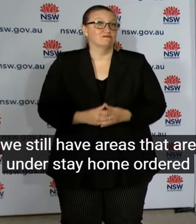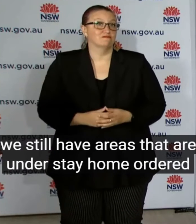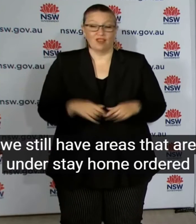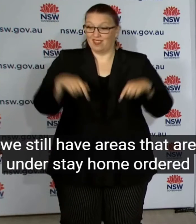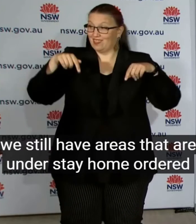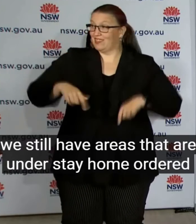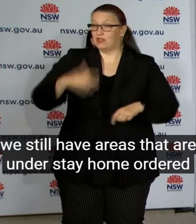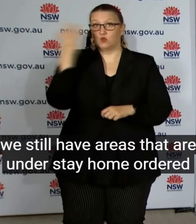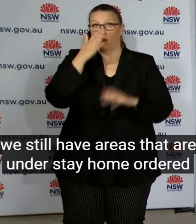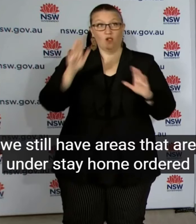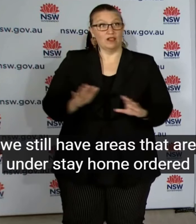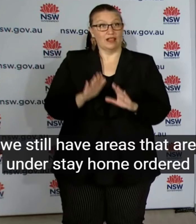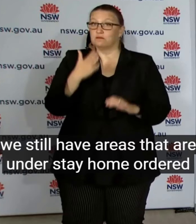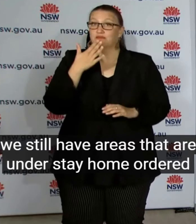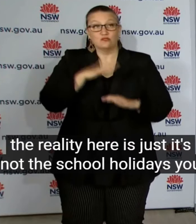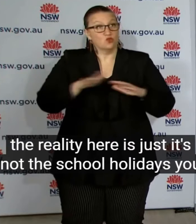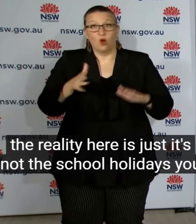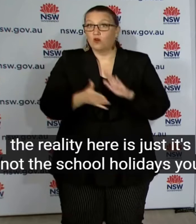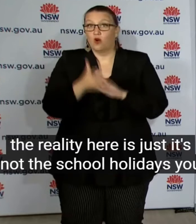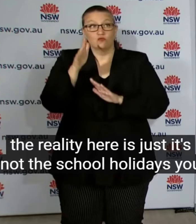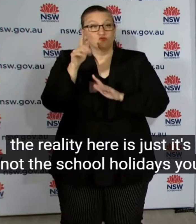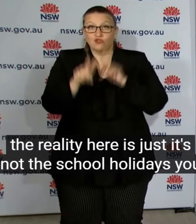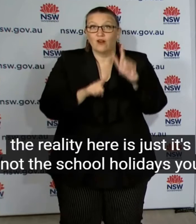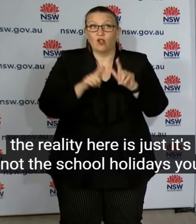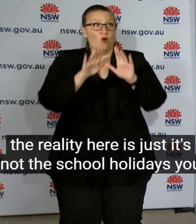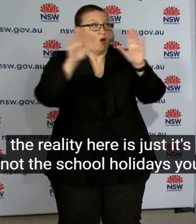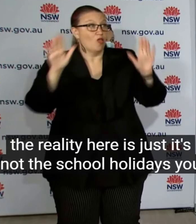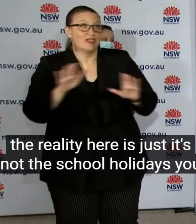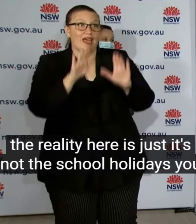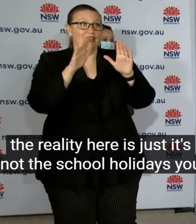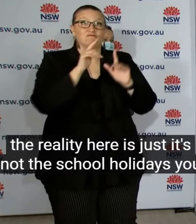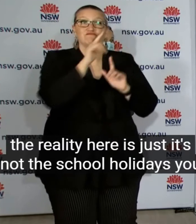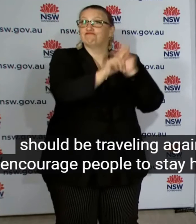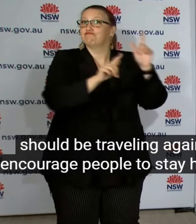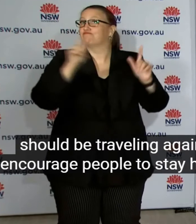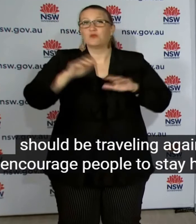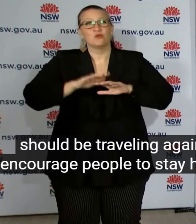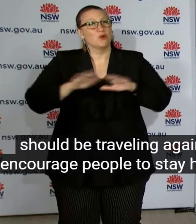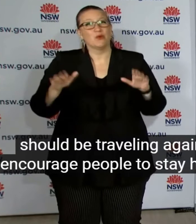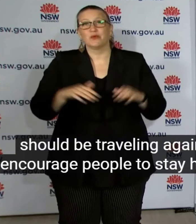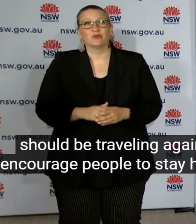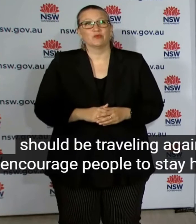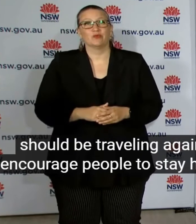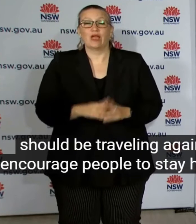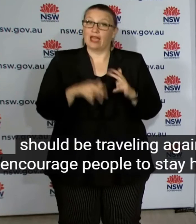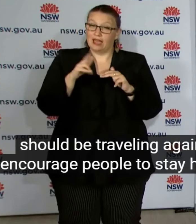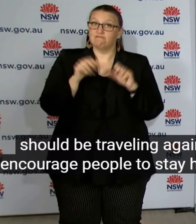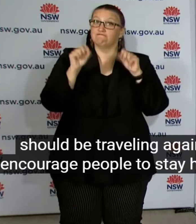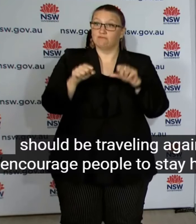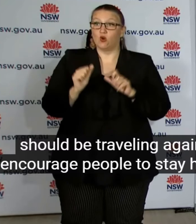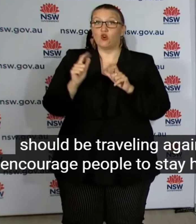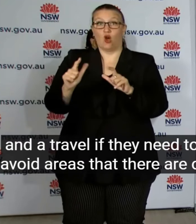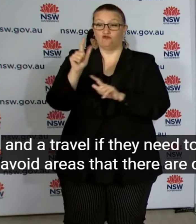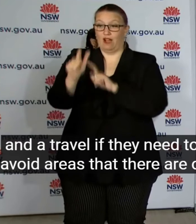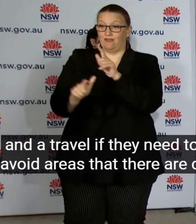stay home, only travel if they need to, and avoid areas that there are cases, avoid areas that are under lockdown conditions. More